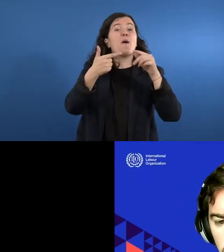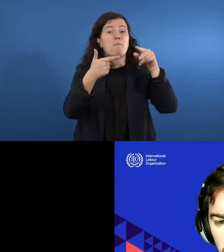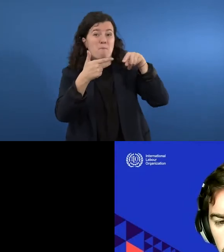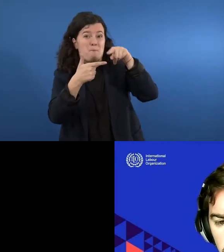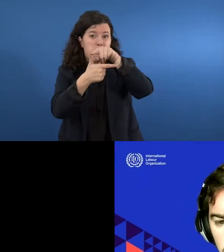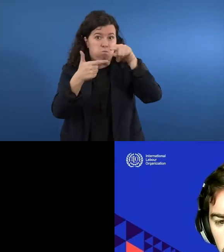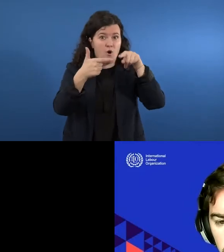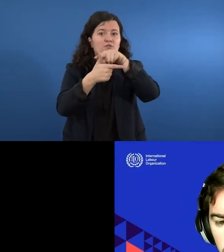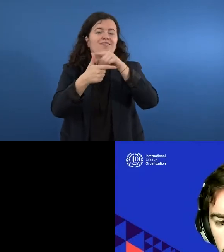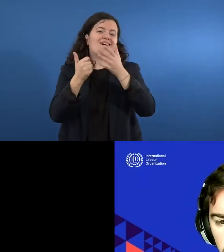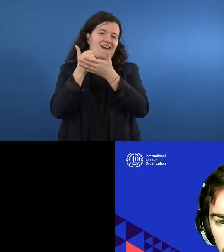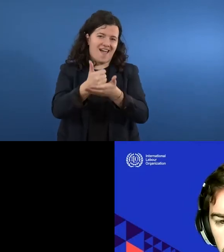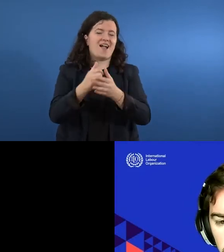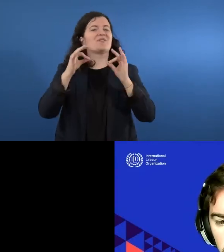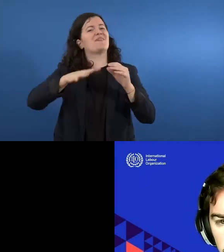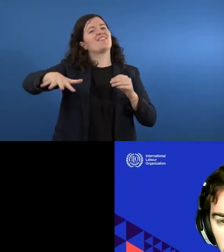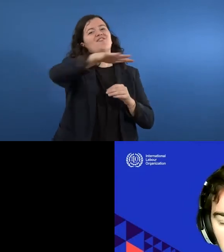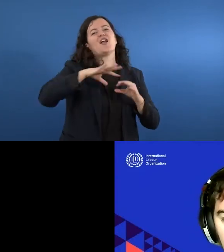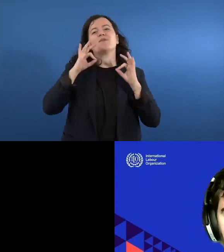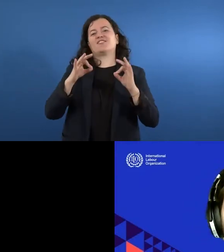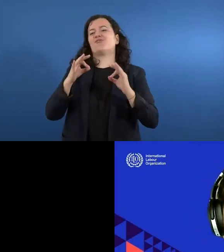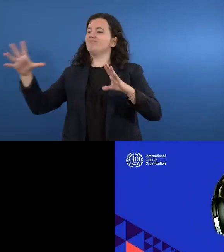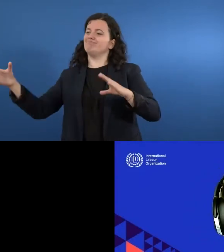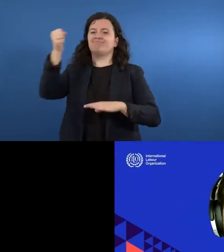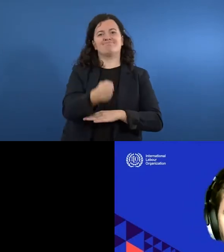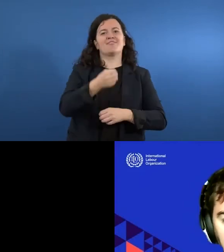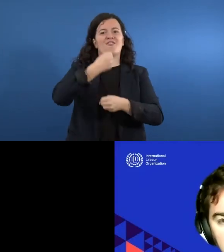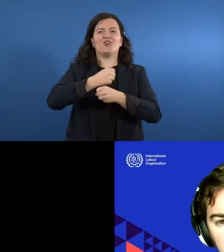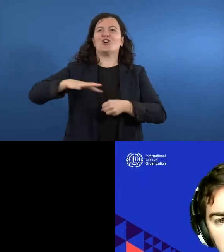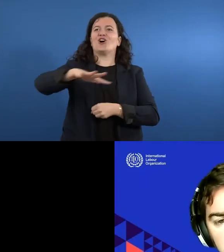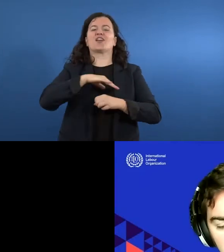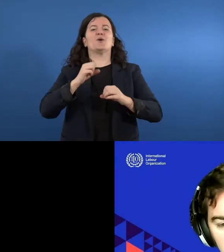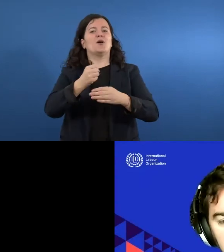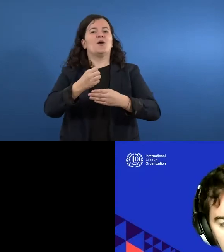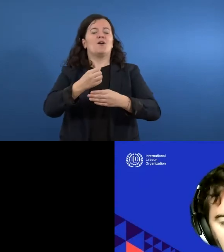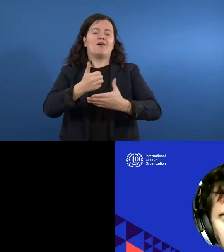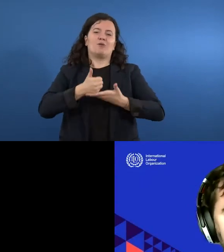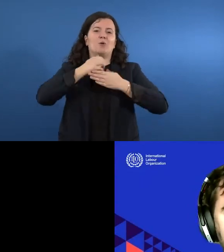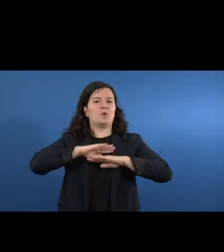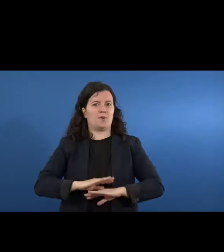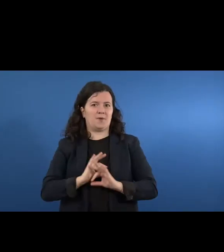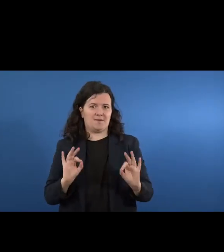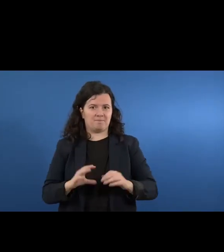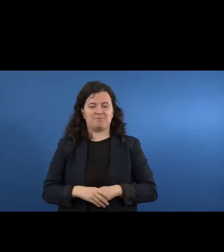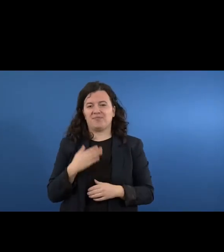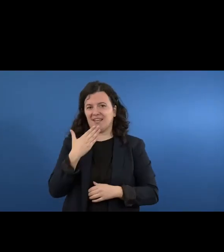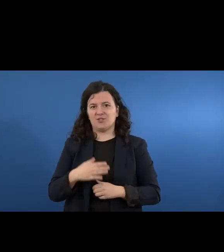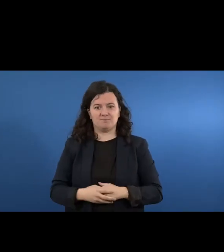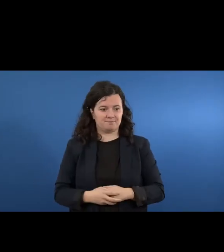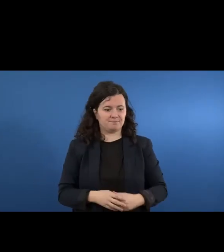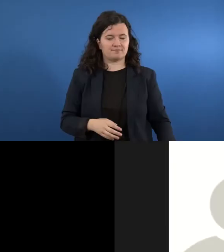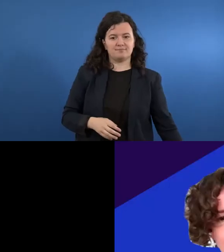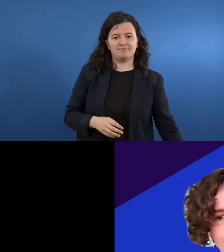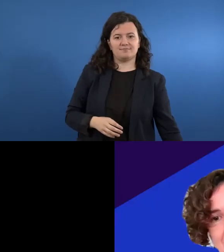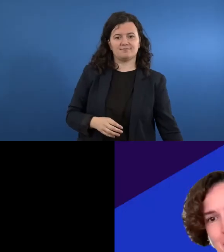for teleworking and hybrid working in general. Thank you. Yeah, thanks, Karine. Also, basically summarizing what you said